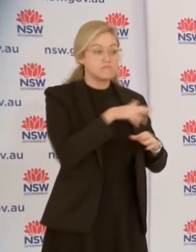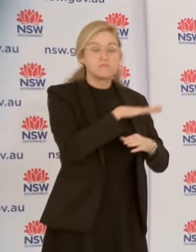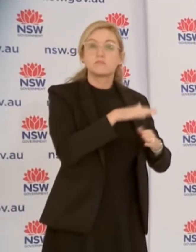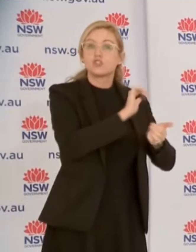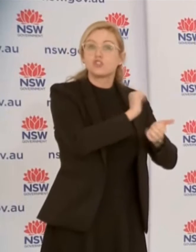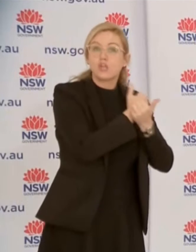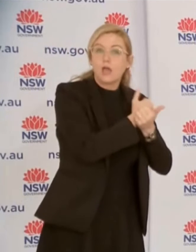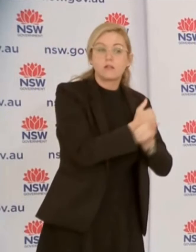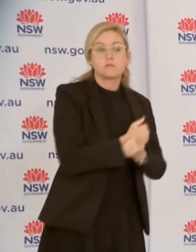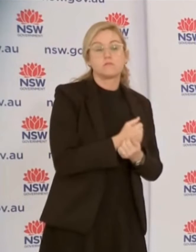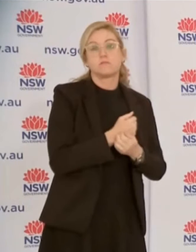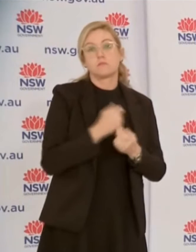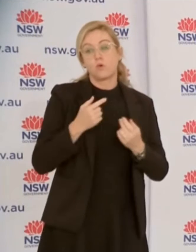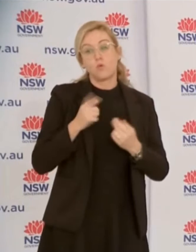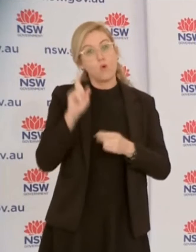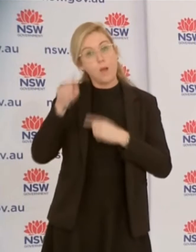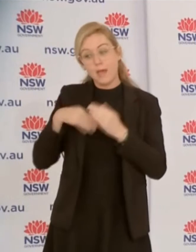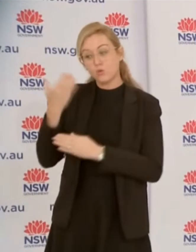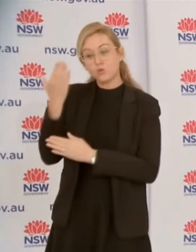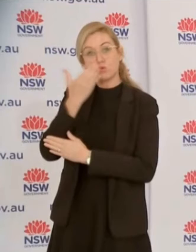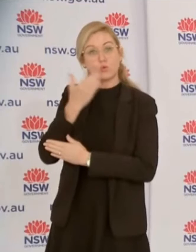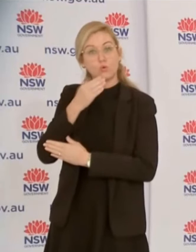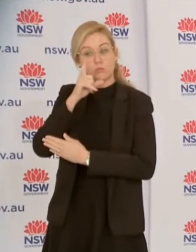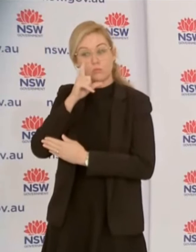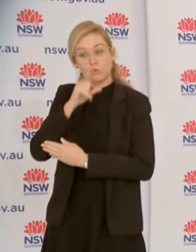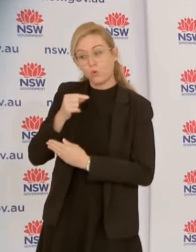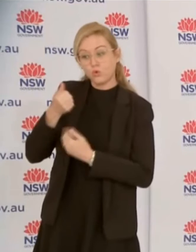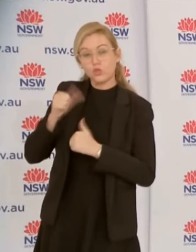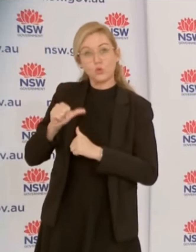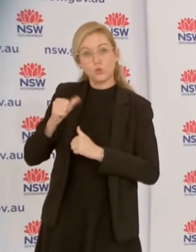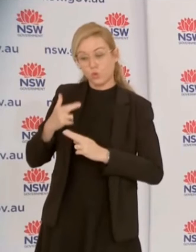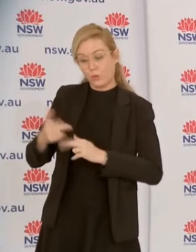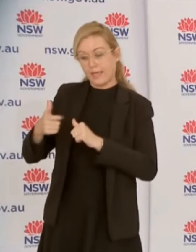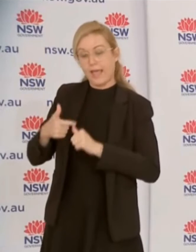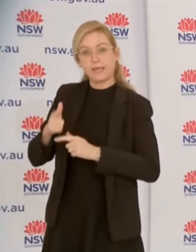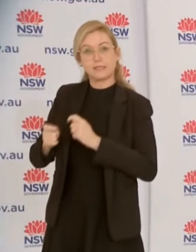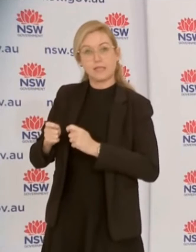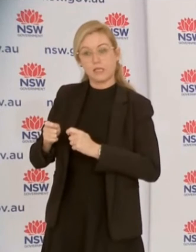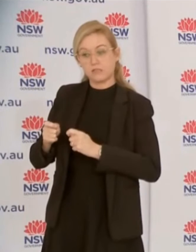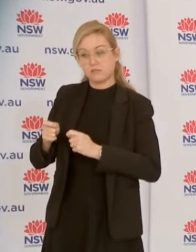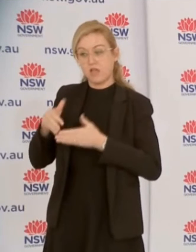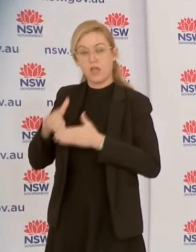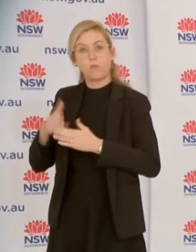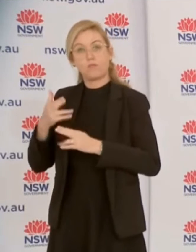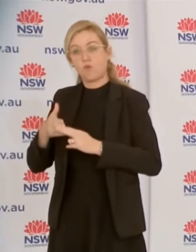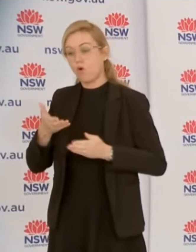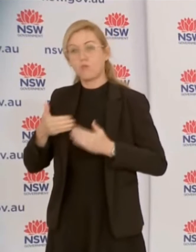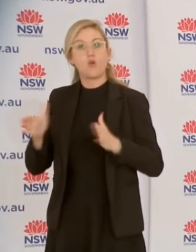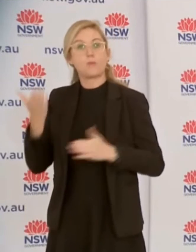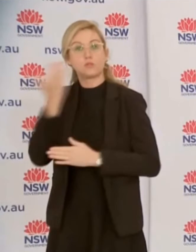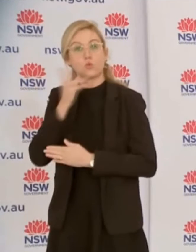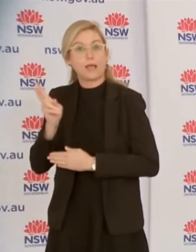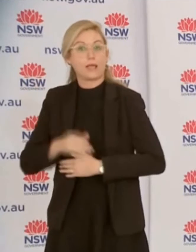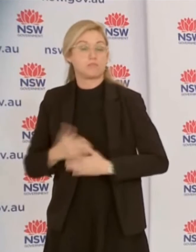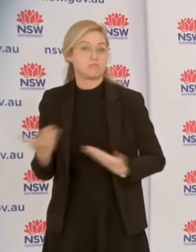and teachers and staff, would that be useful in making that setting more safe? We're looking at the full array as we work through. At the